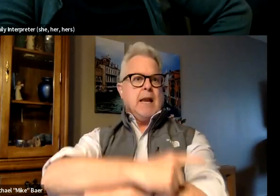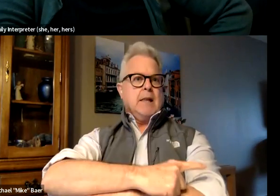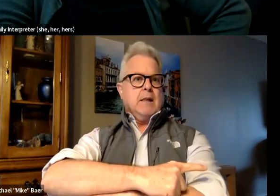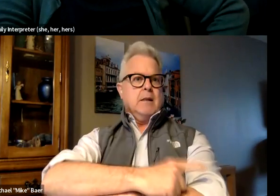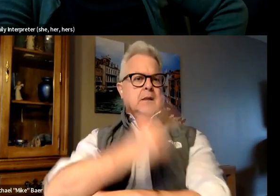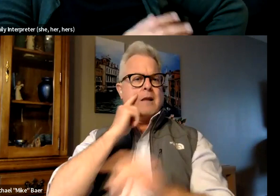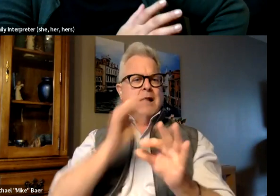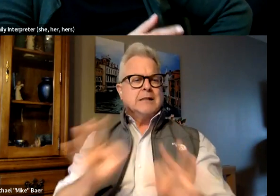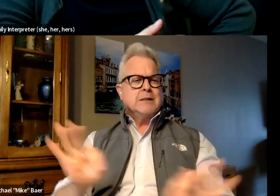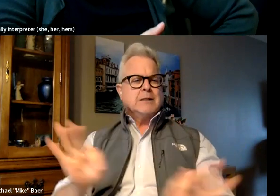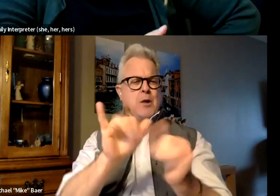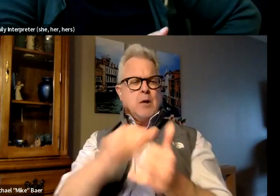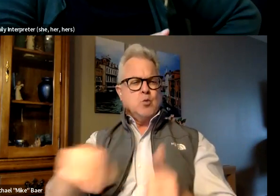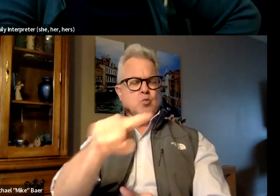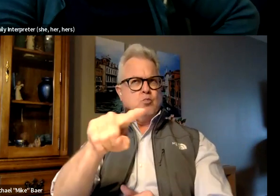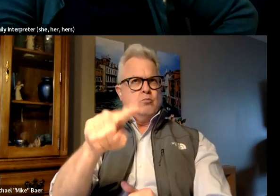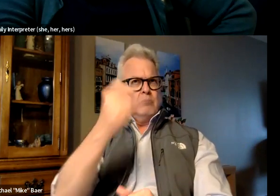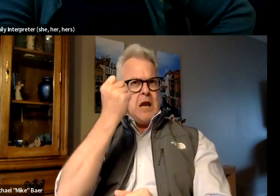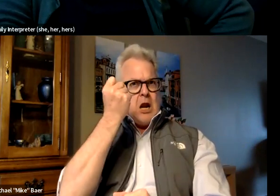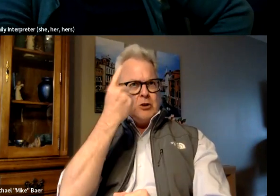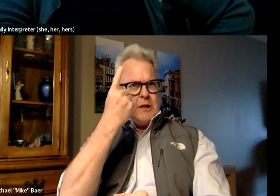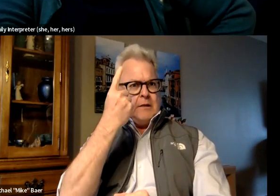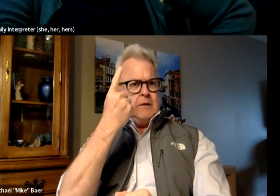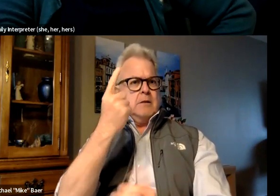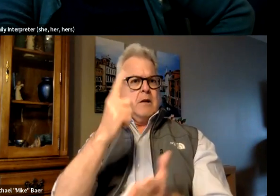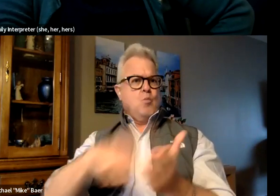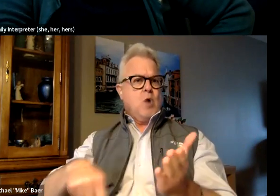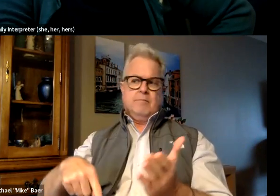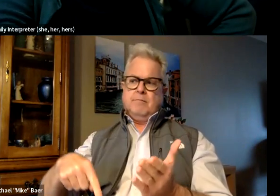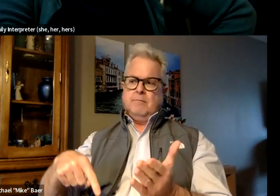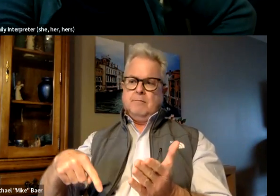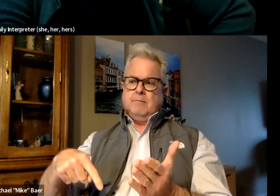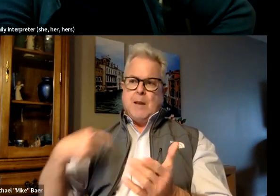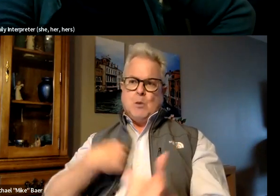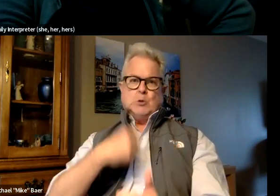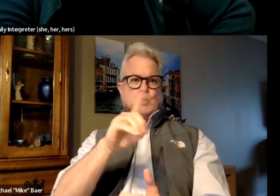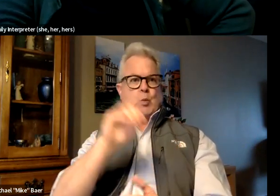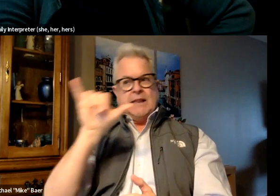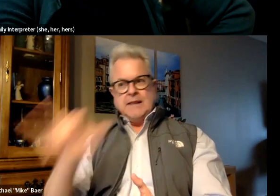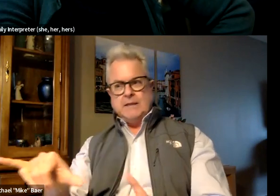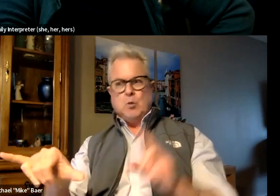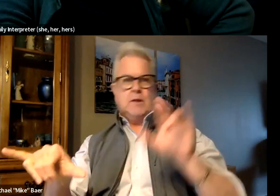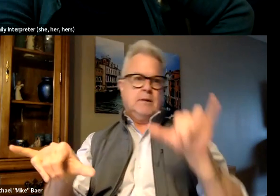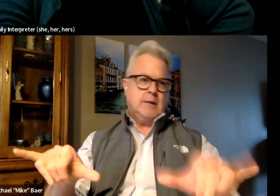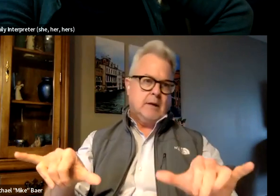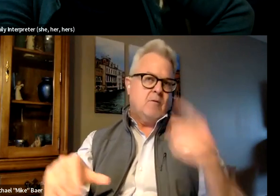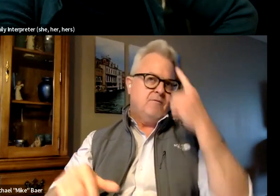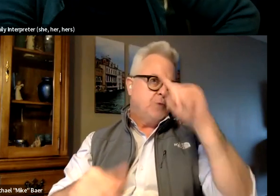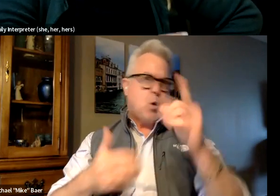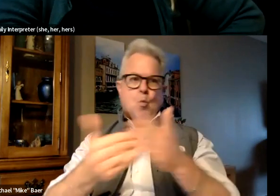this, how we're facing this today. I think that's very important for everyone to understand what we are doing in regards to